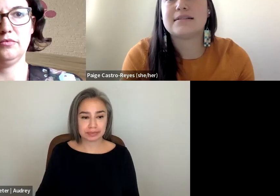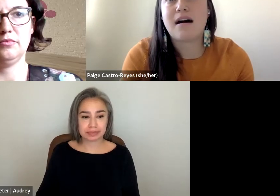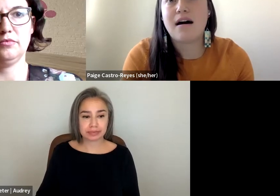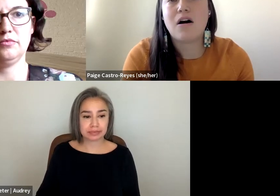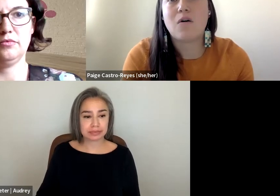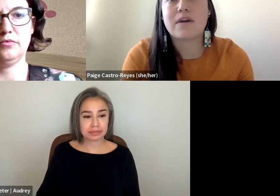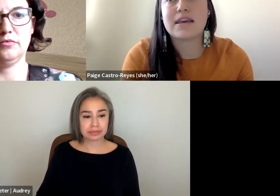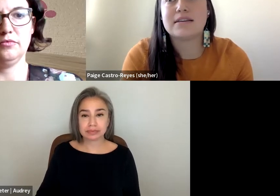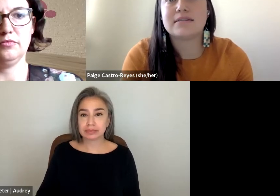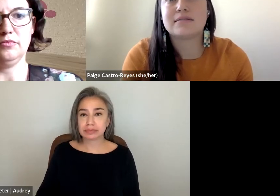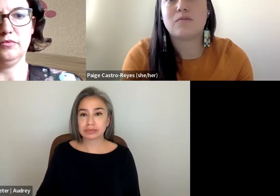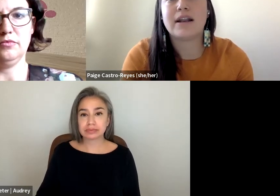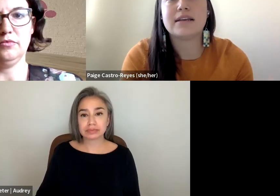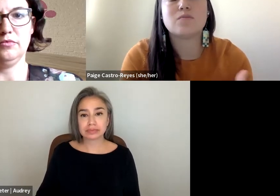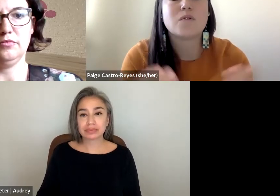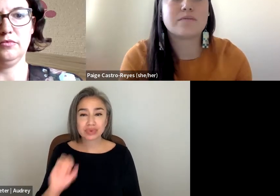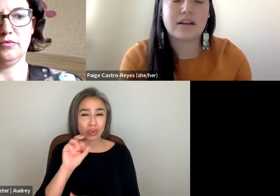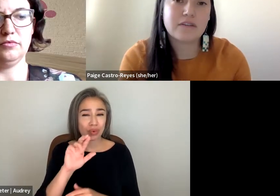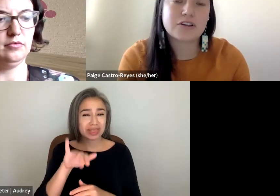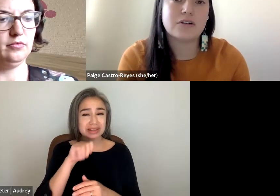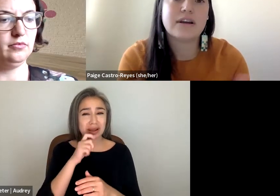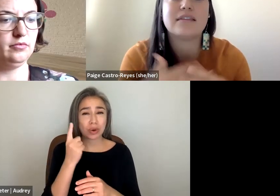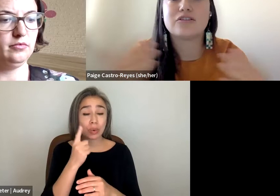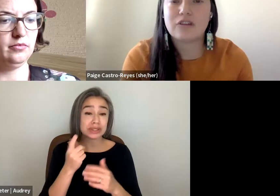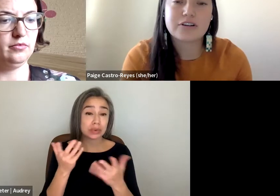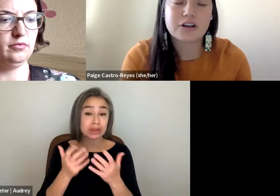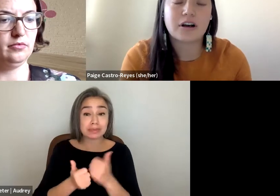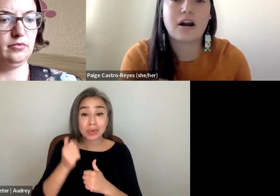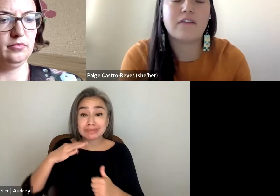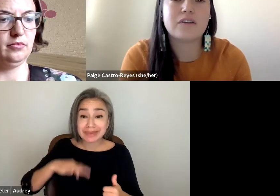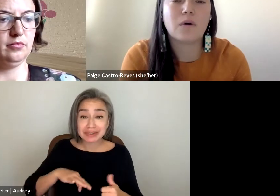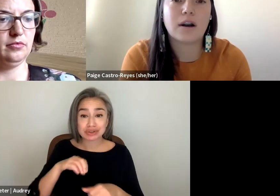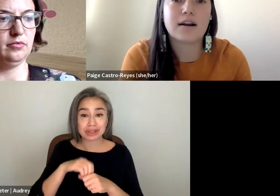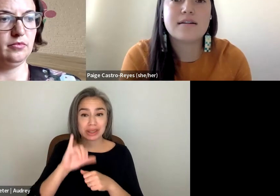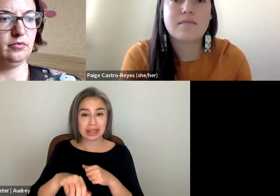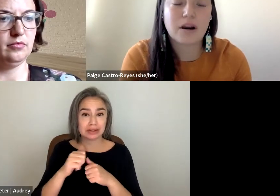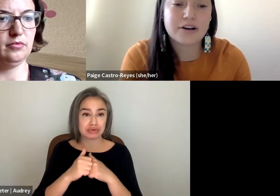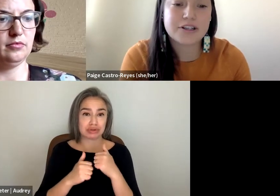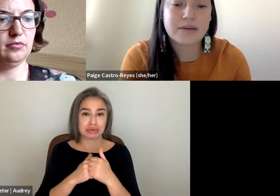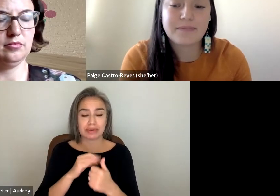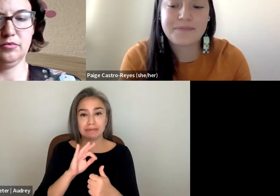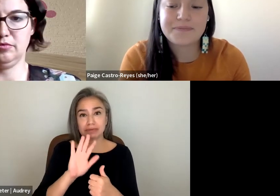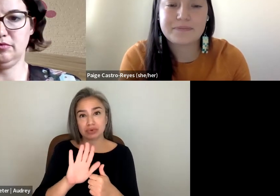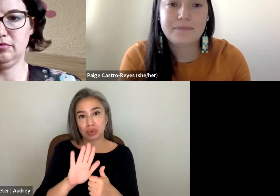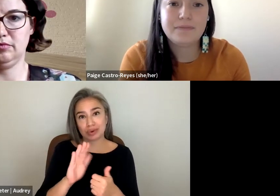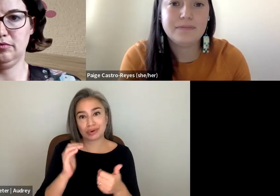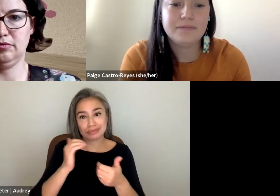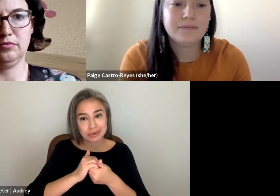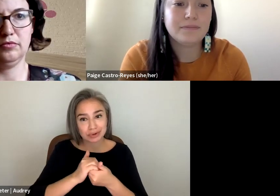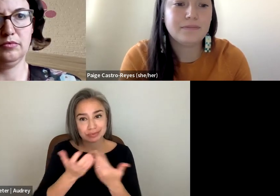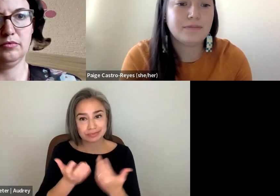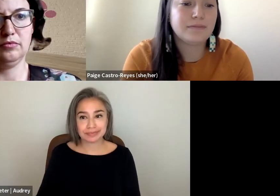that is not always what is most beneficial in the structure of your partnership.